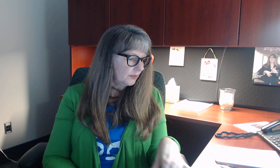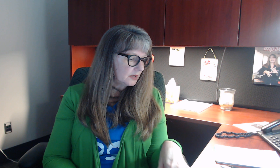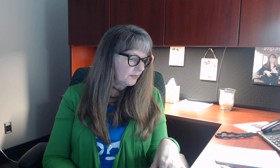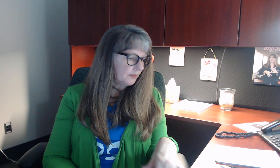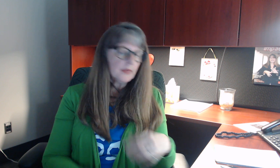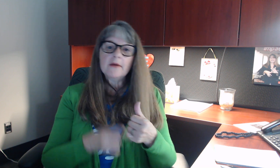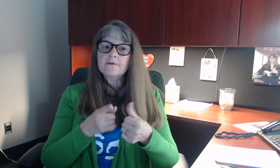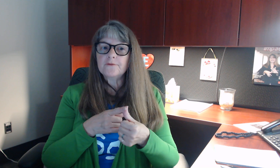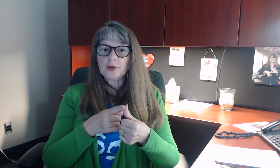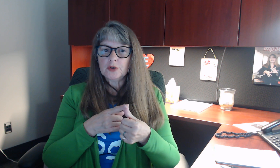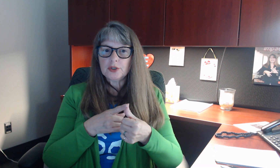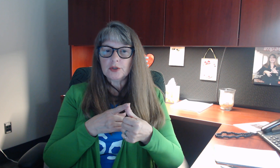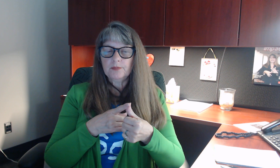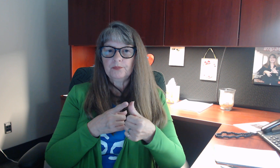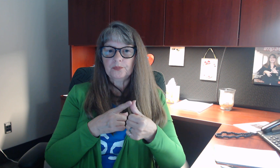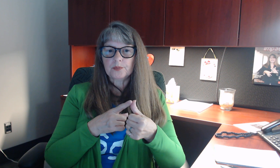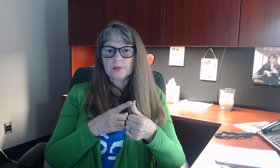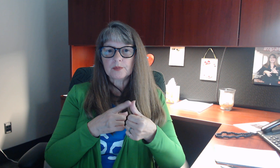something. First.